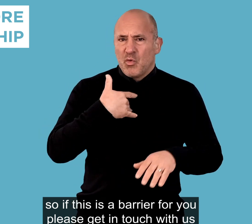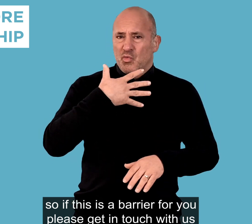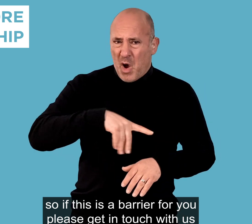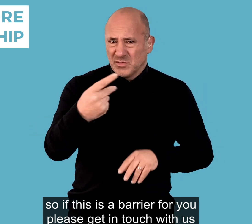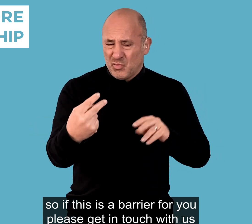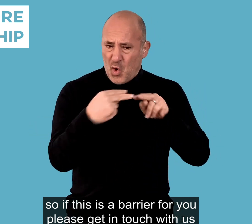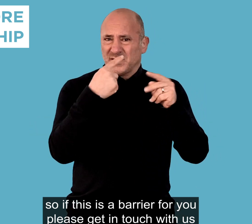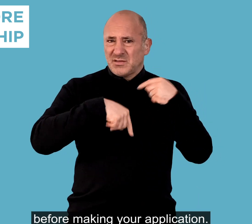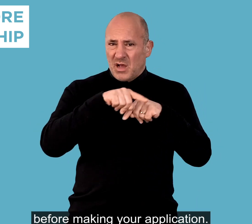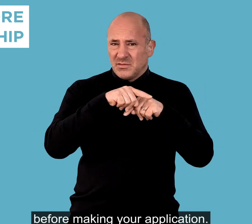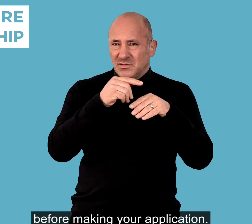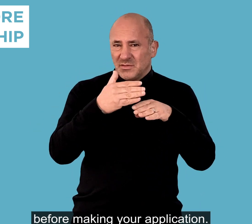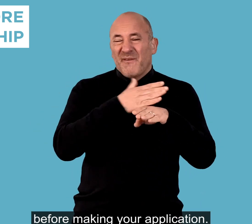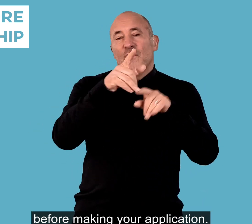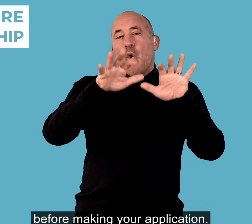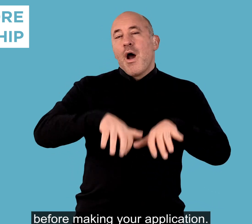Before making your application.